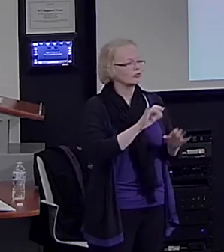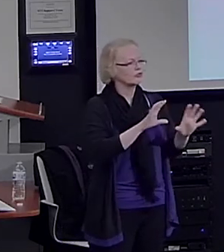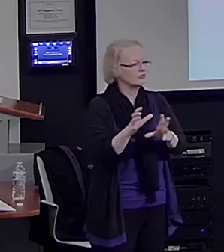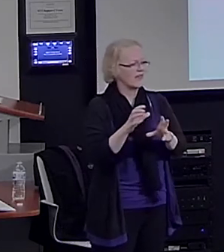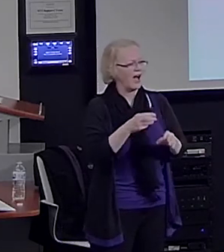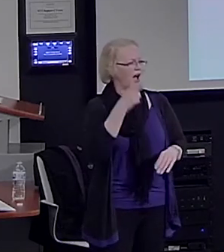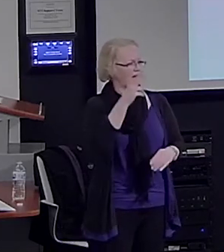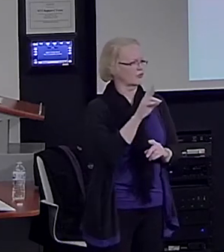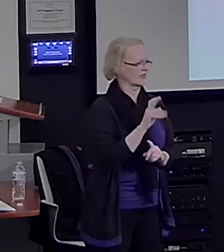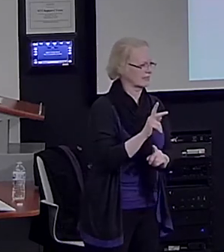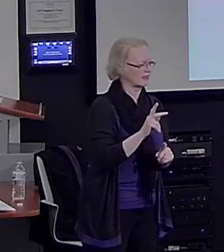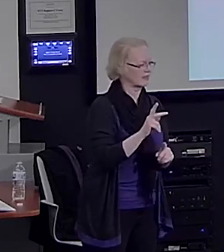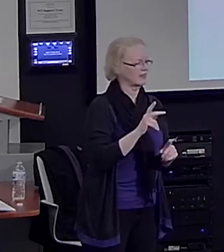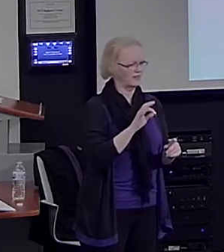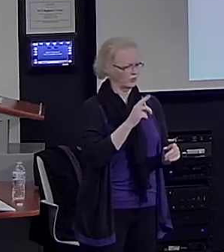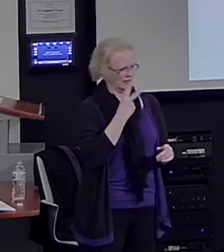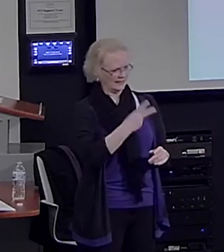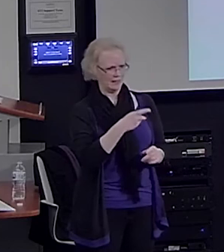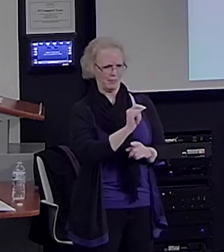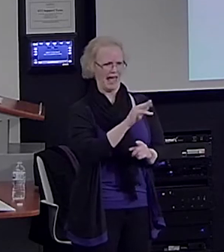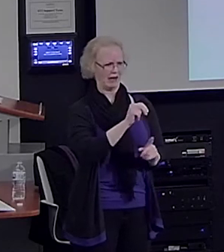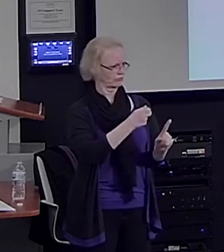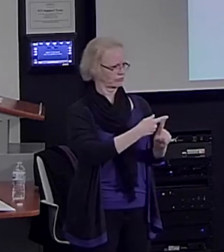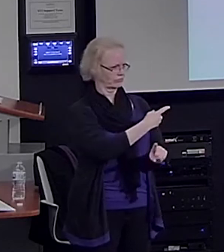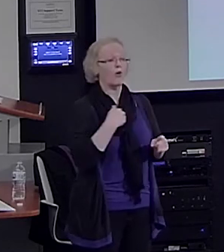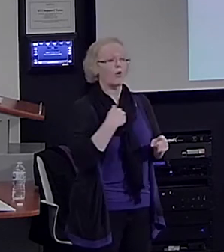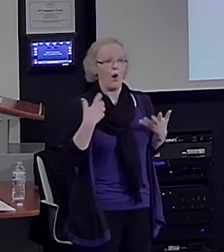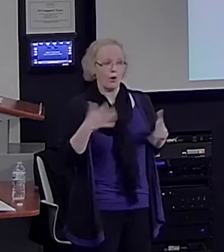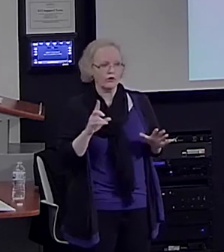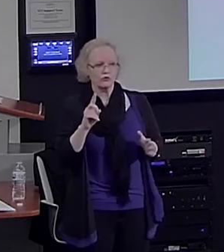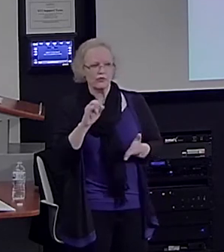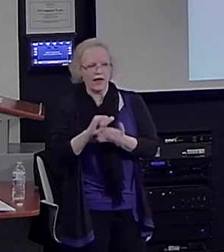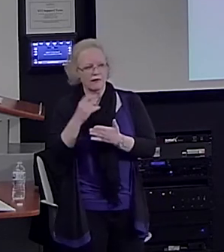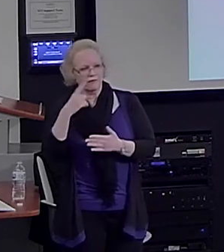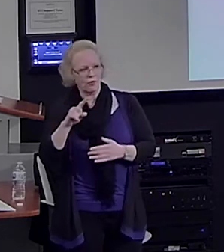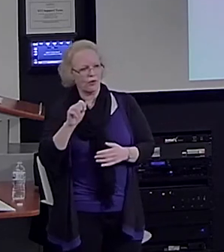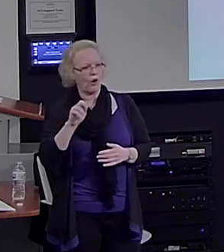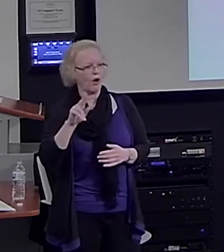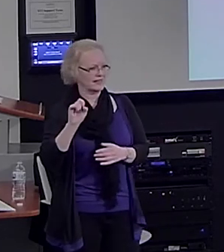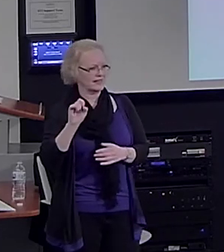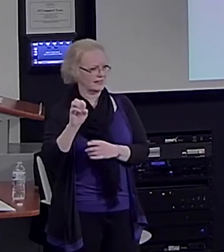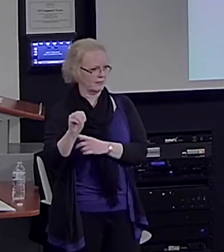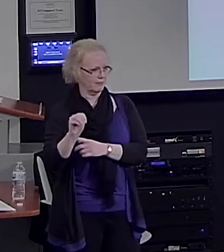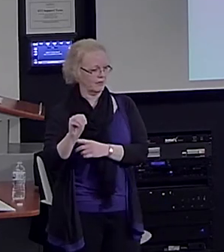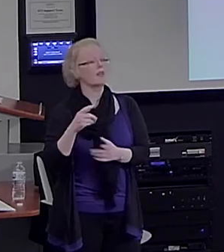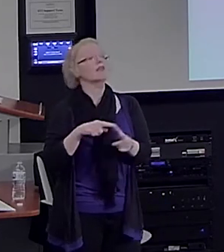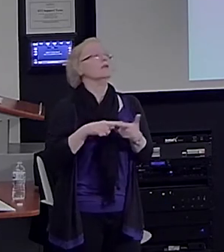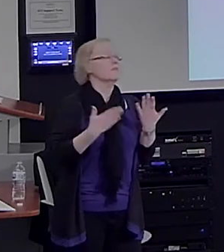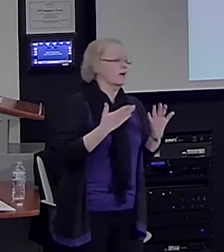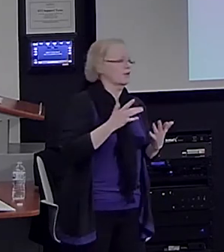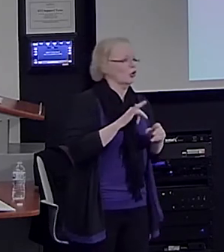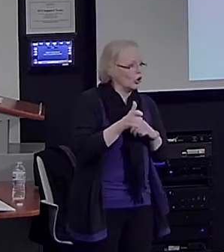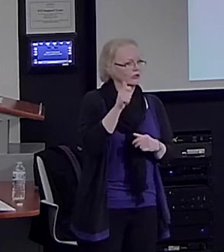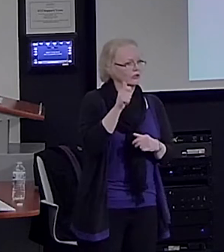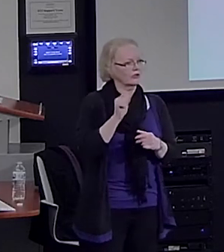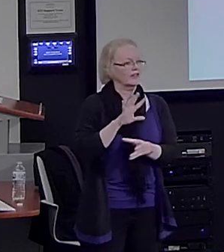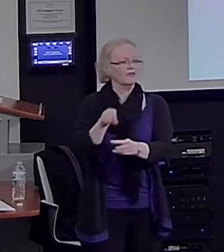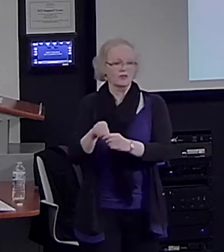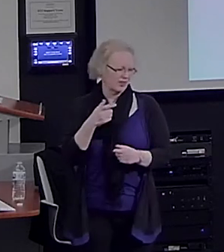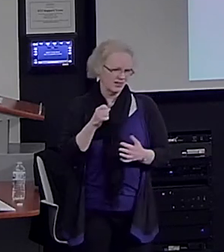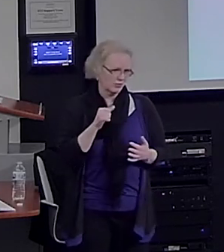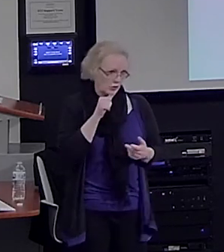so if you see a particular pattern and they're already doing this in the area of autism maybe you do early intervention because it won't